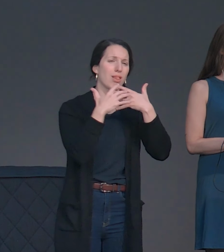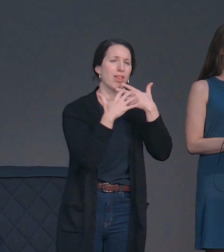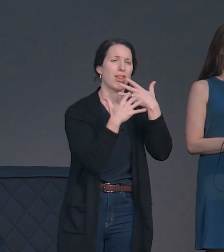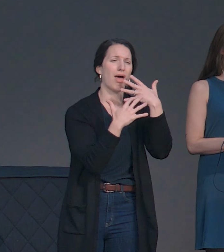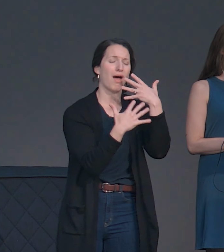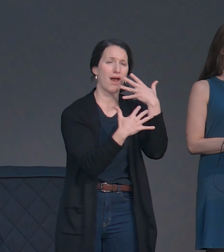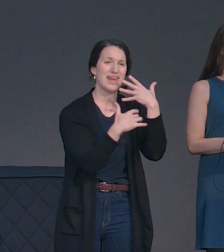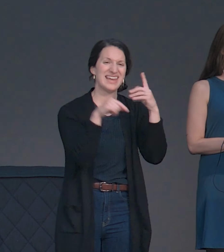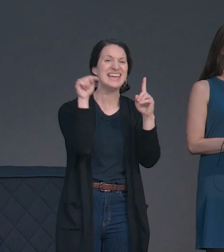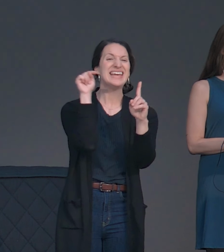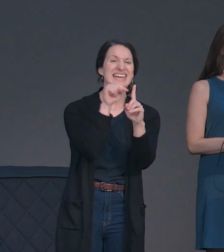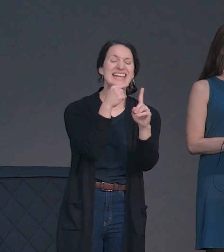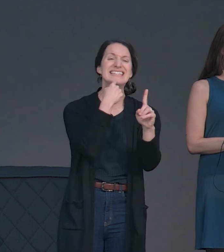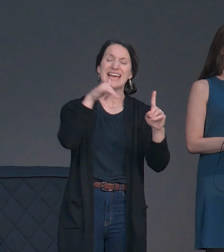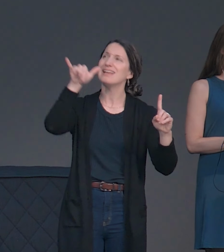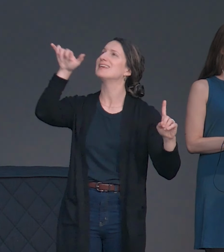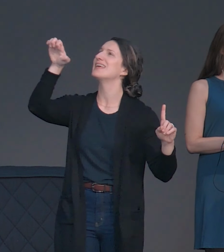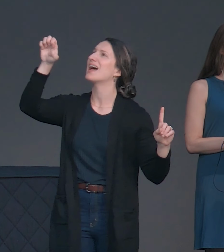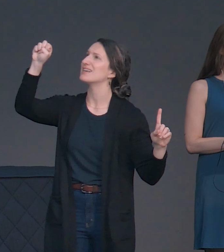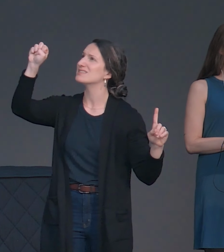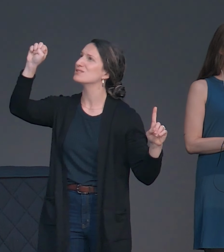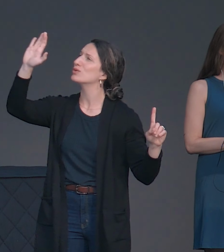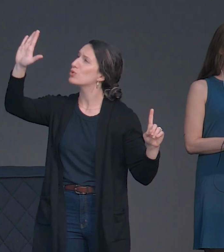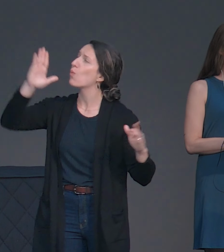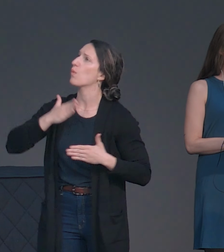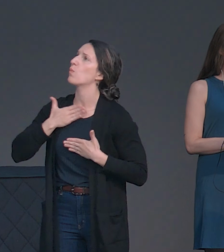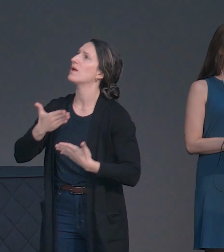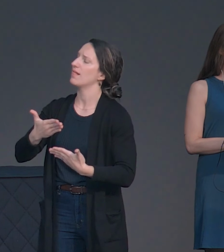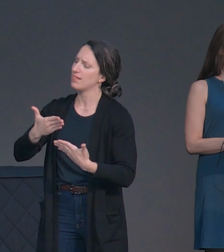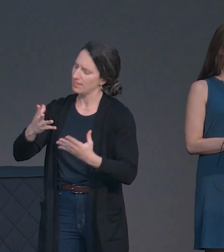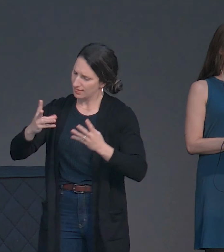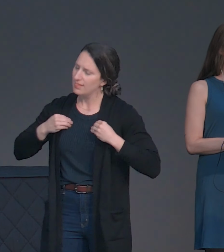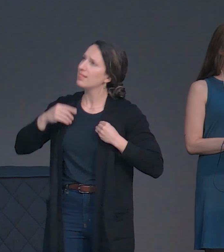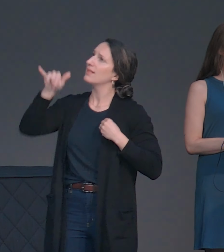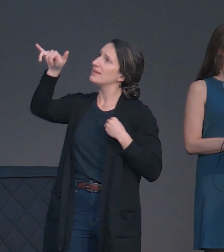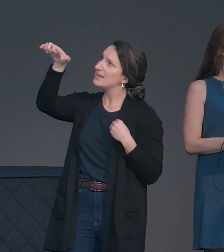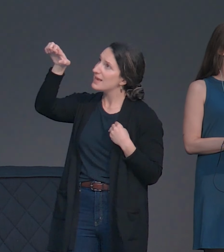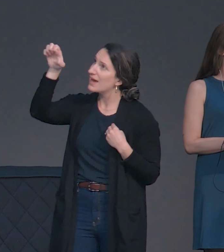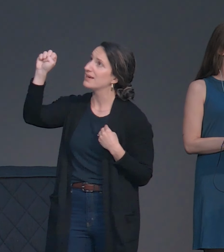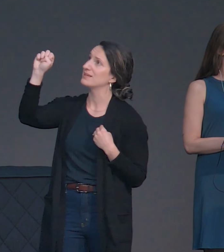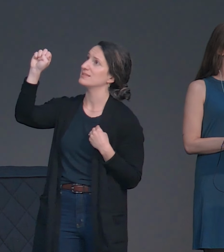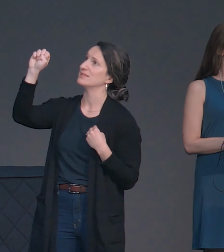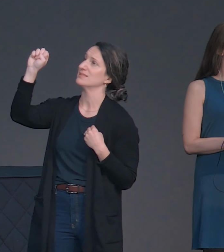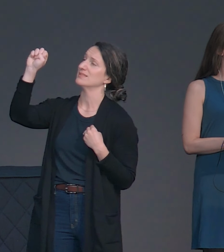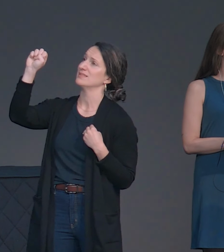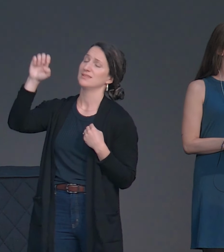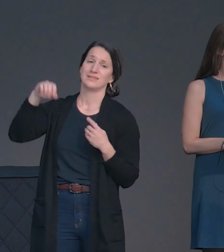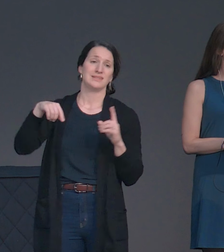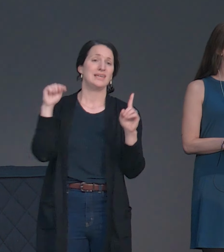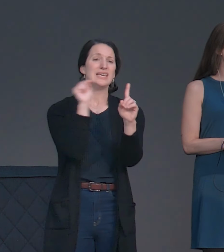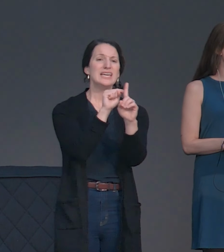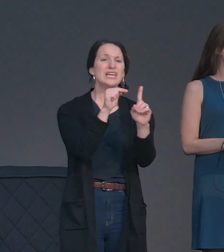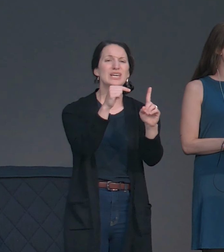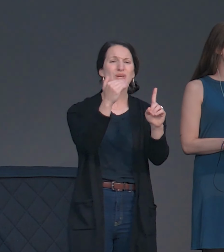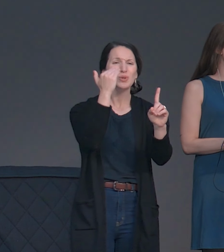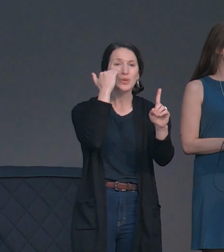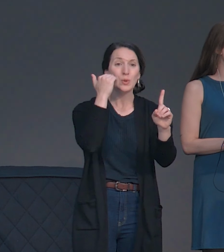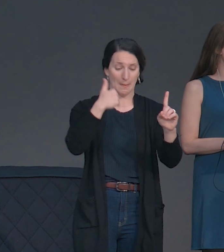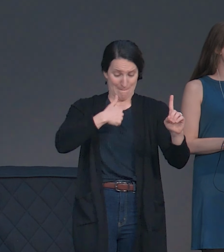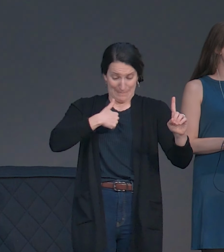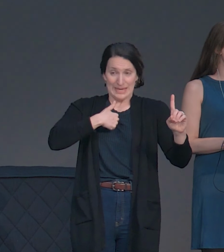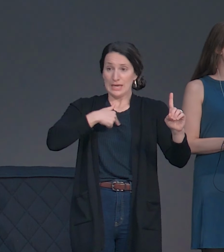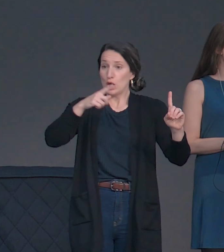said yes to the Father's will. Even knowing that you and I would look at the truth about